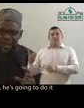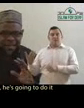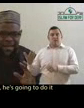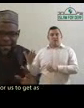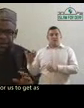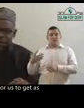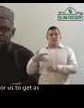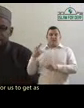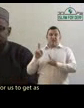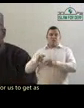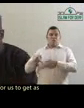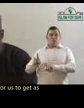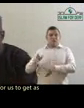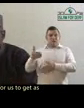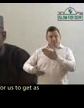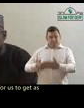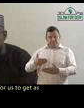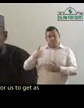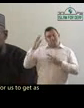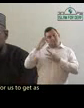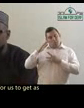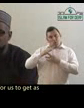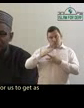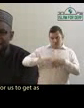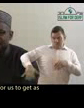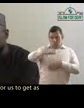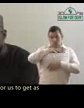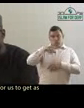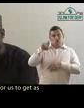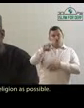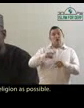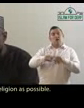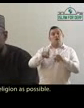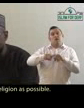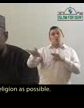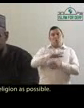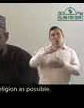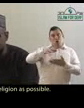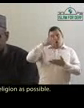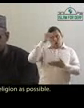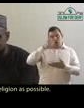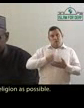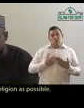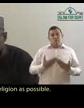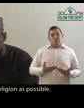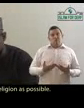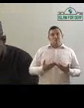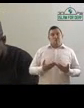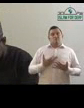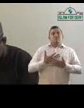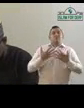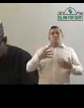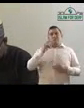going to do it like that. So that's why it's really important for us to try to get as much knowledge, basic knowledge about the religion as possible.